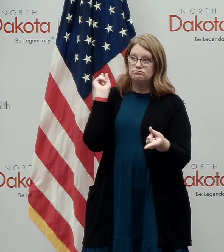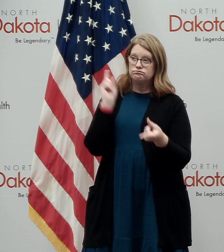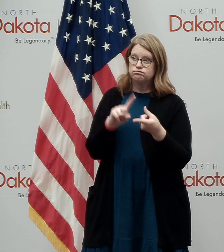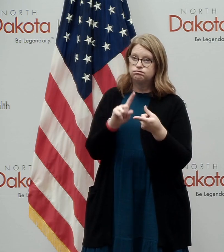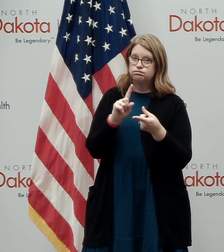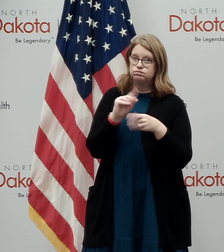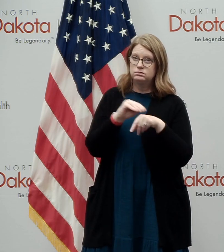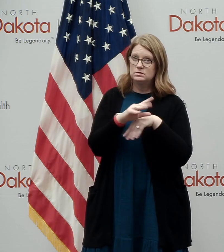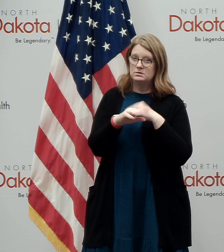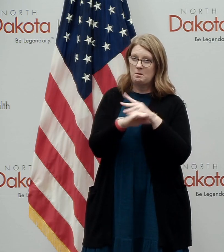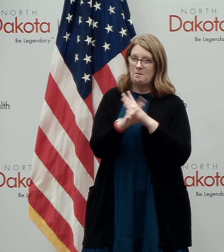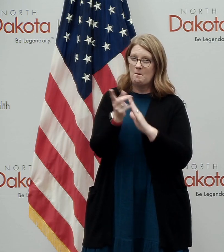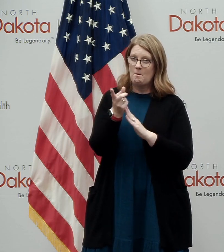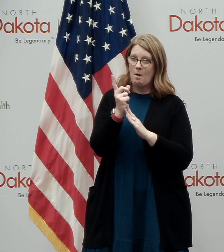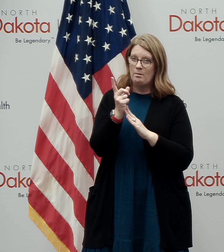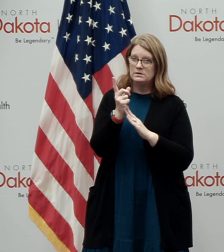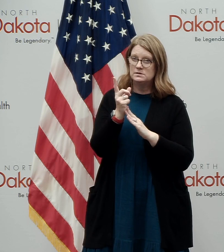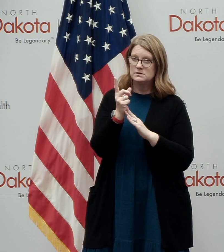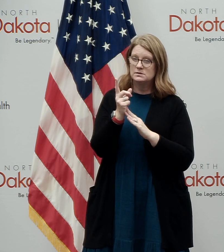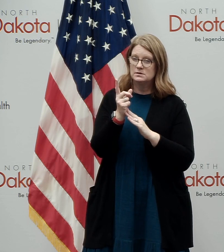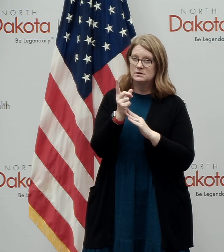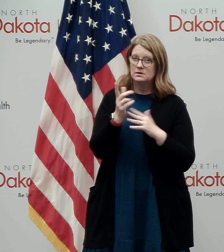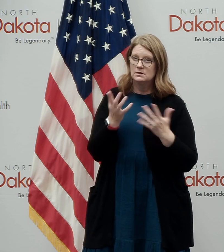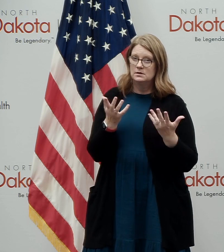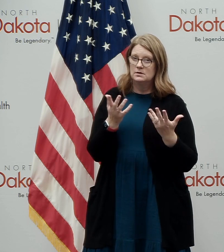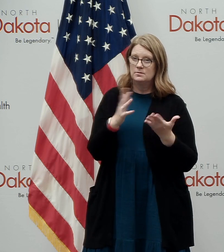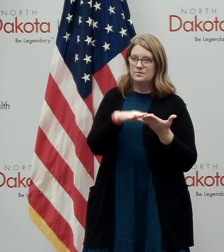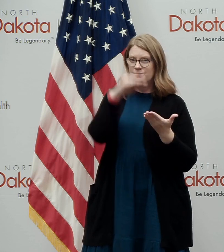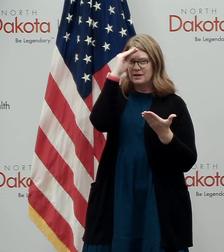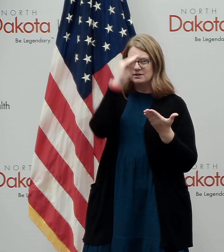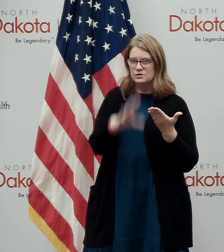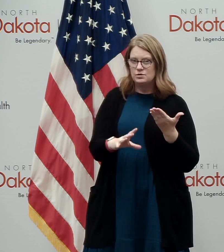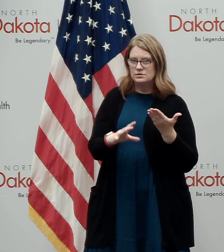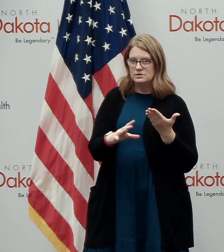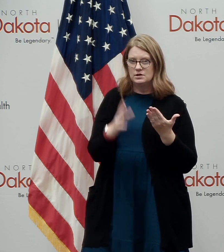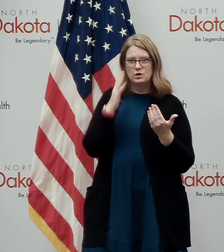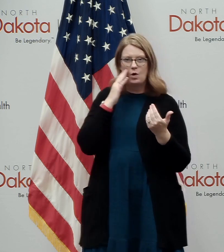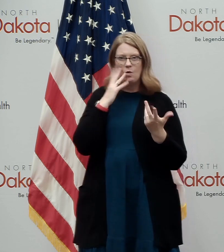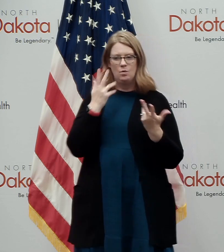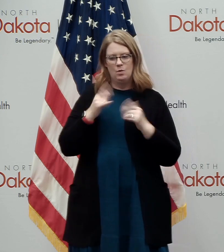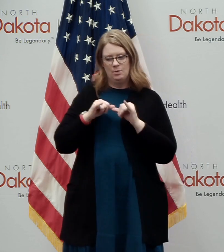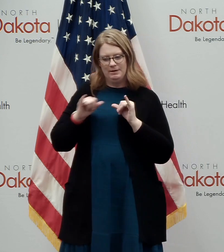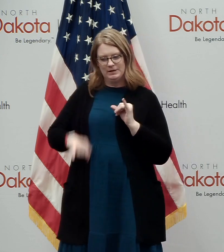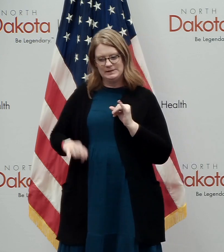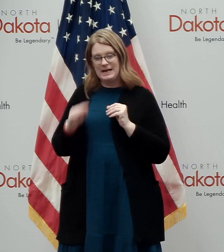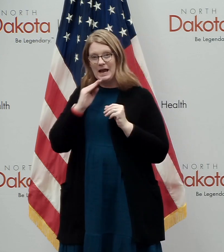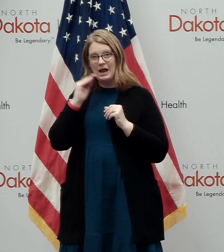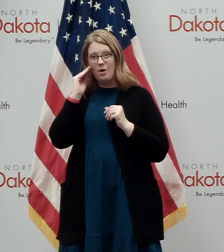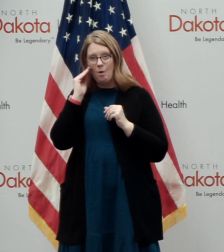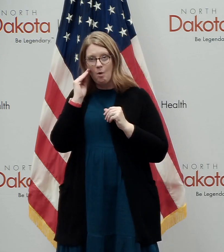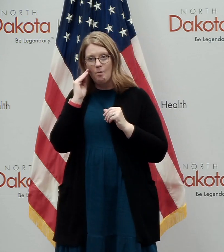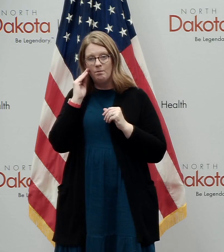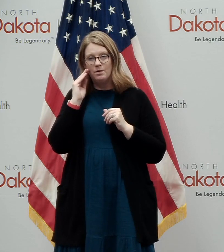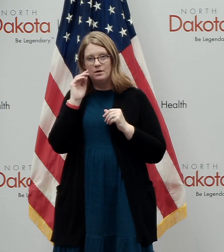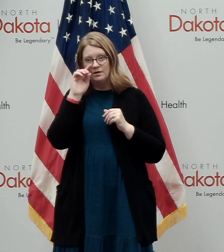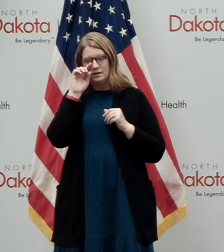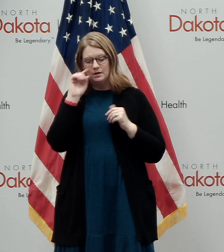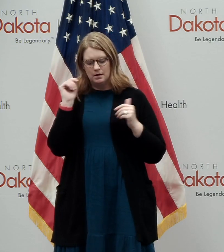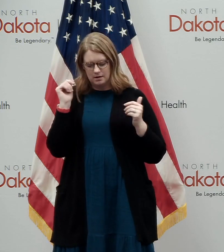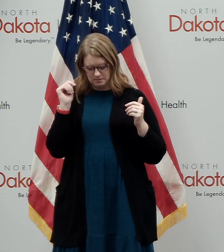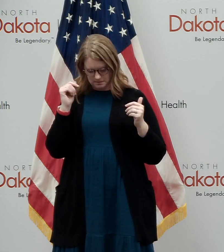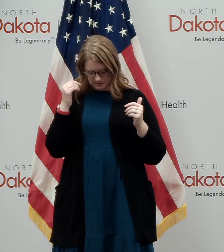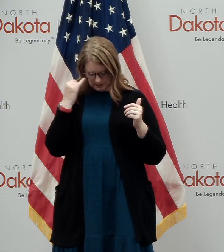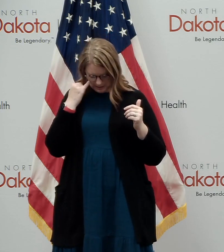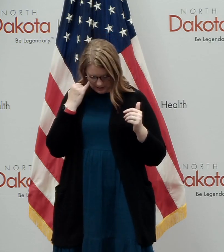transmissible moments in a community, the students, when they're on their distance days, the days that they're not in school, if they're